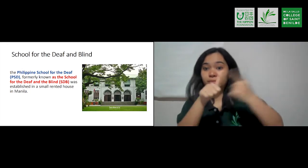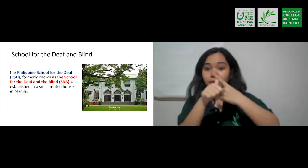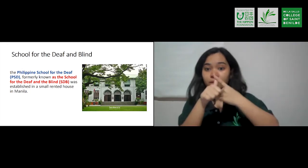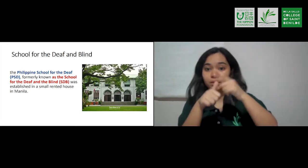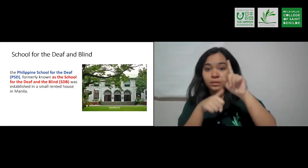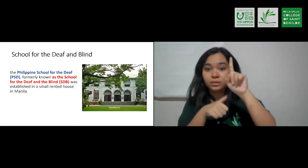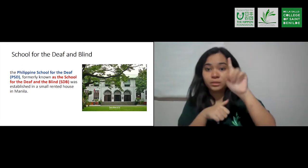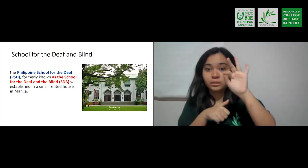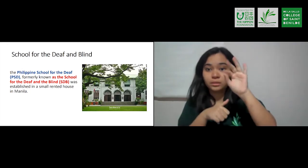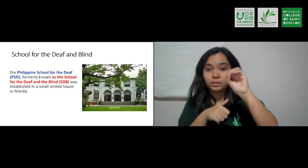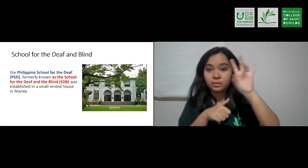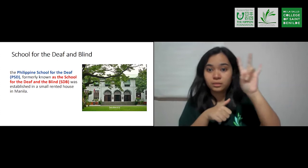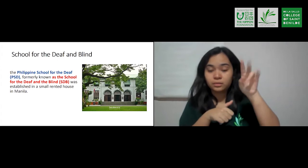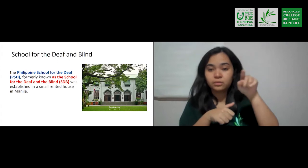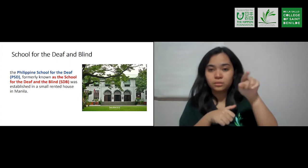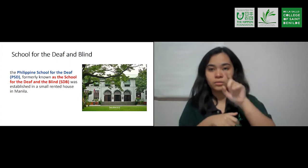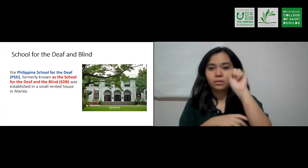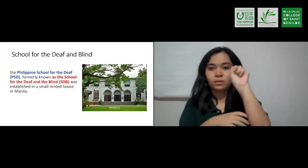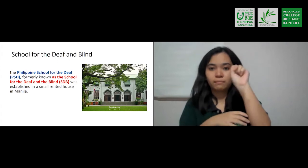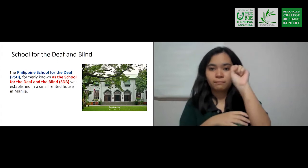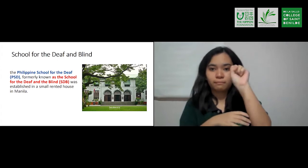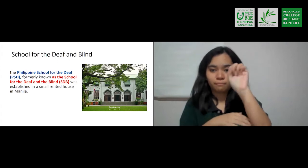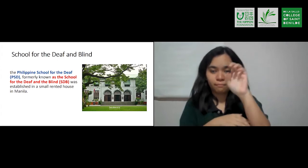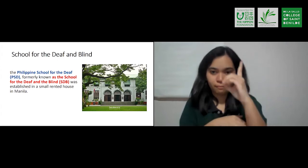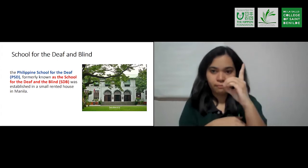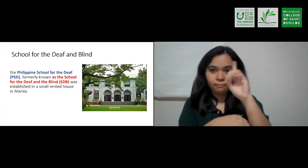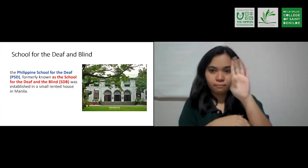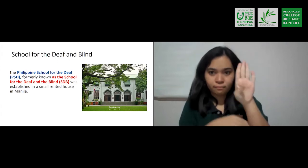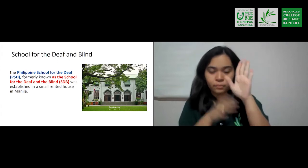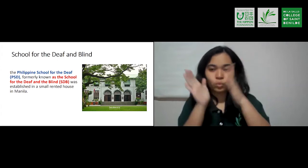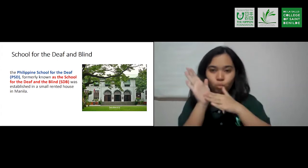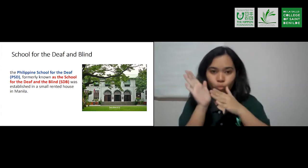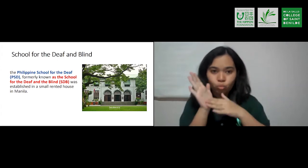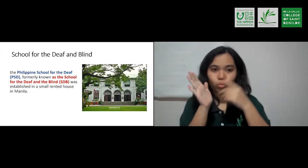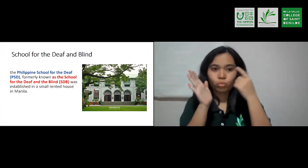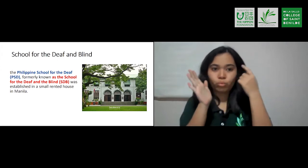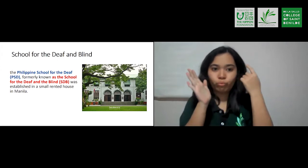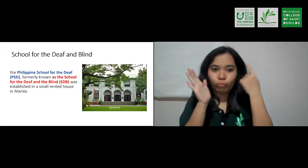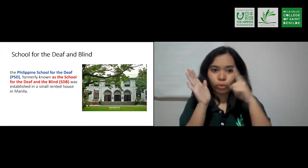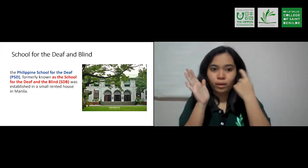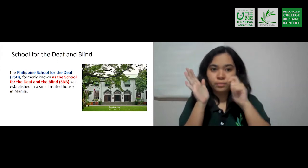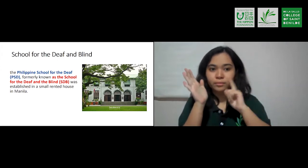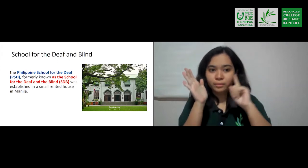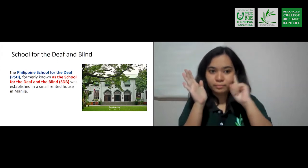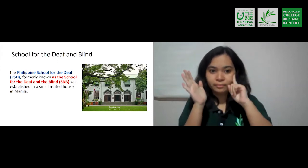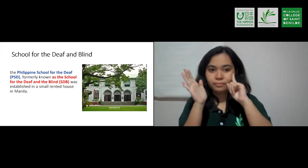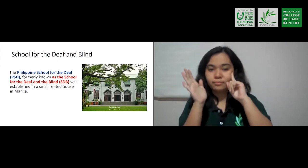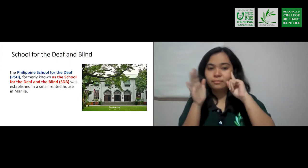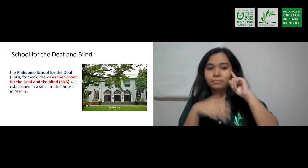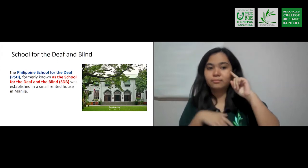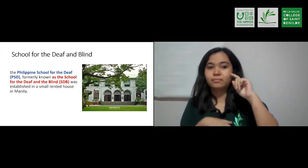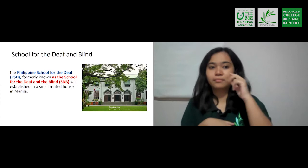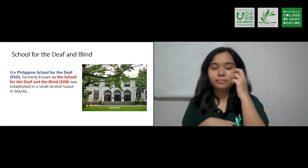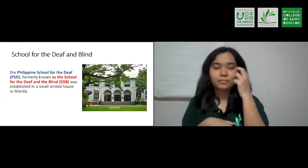Okay. In 1907, the school was established, the School for the Deaf in the